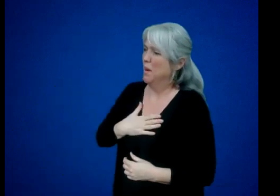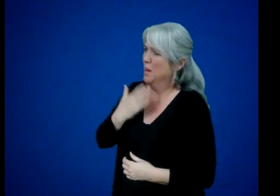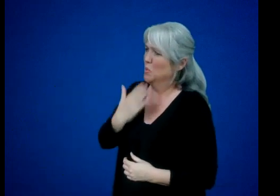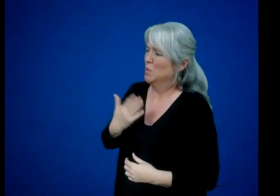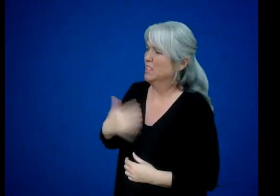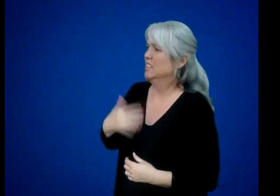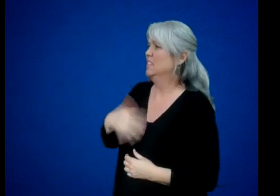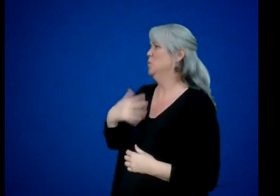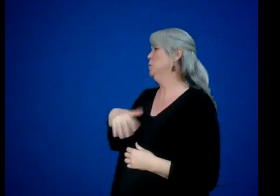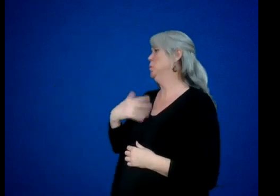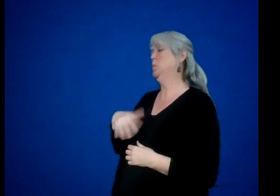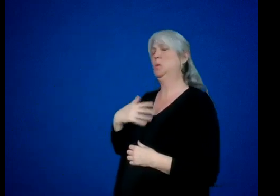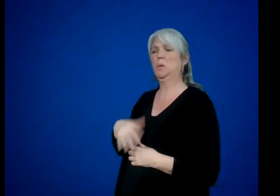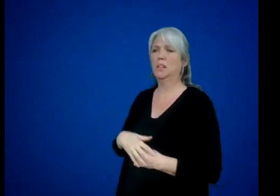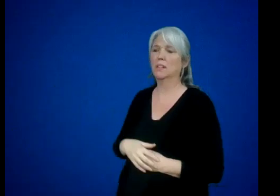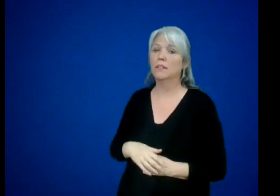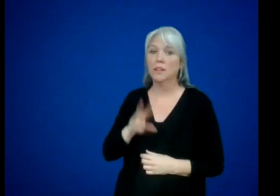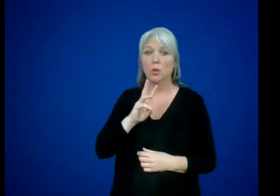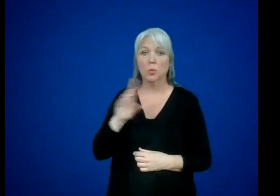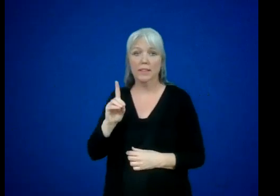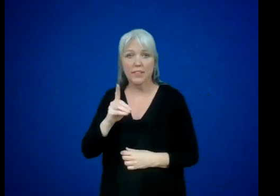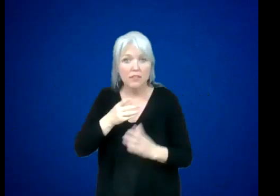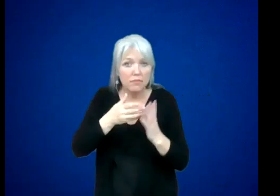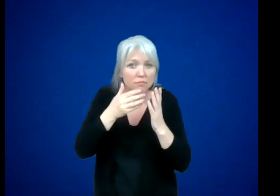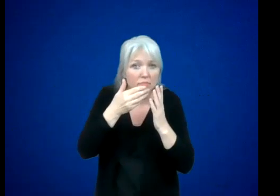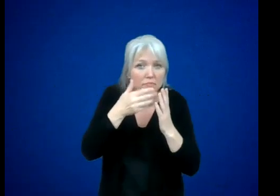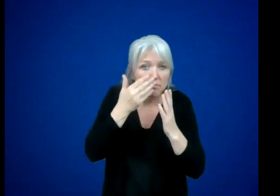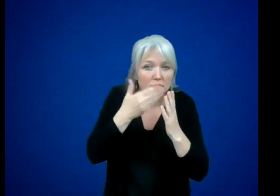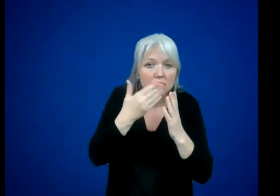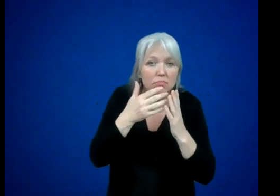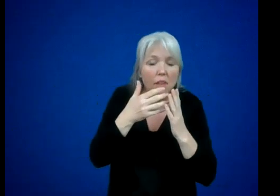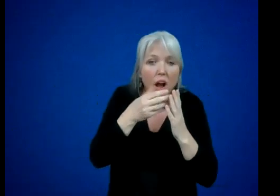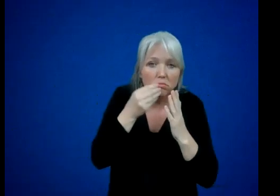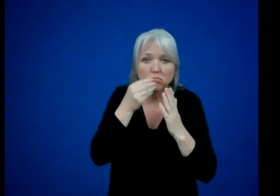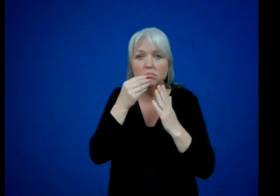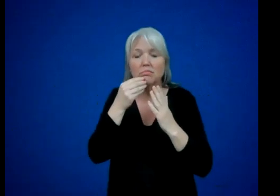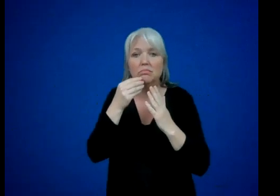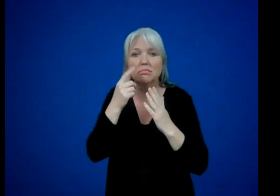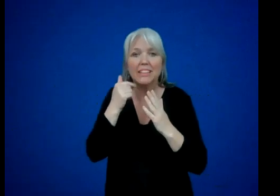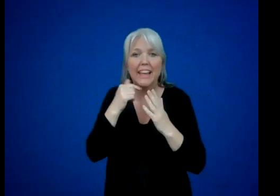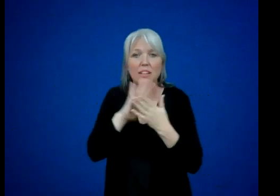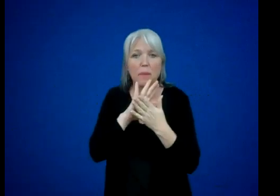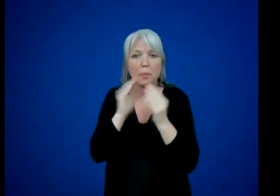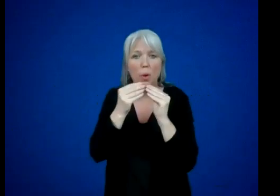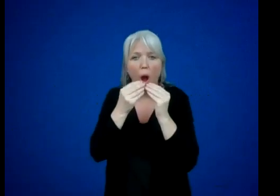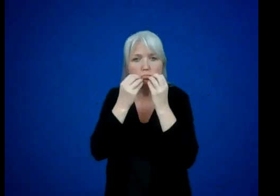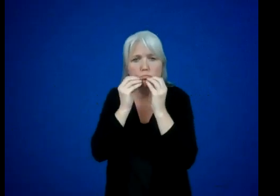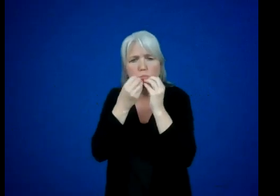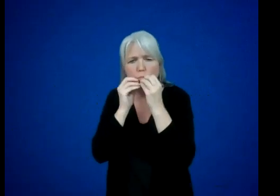preacher. Winn-Dixie snuffed the candy wrapper out of the preacher's hand and started chewing on it. "Give me